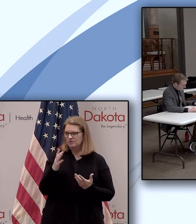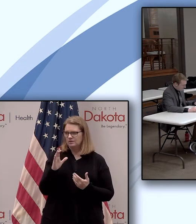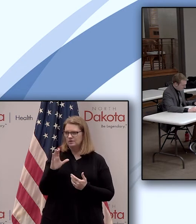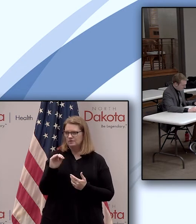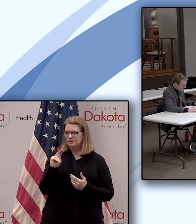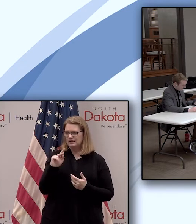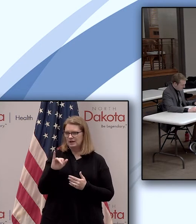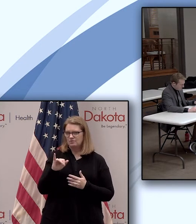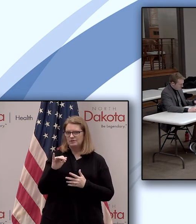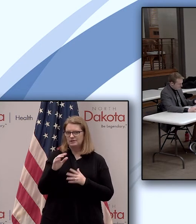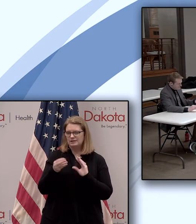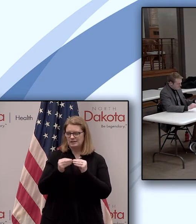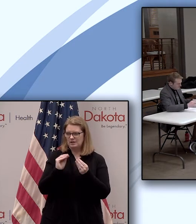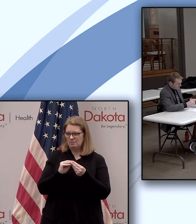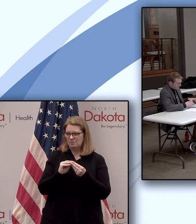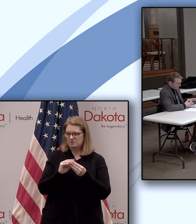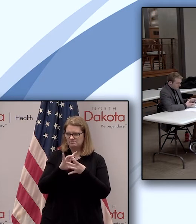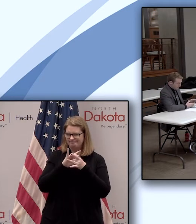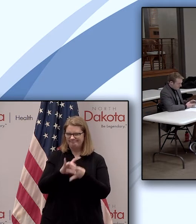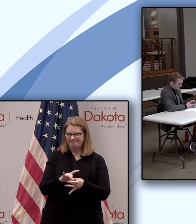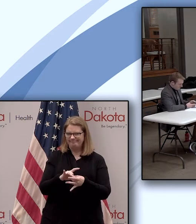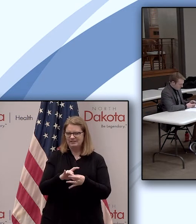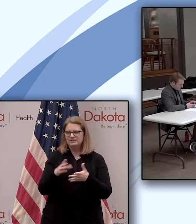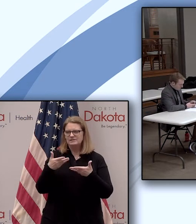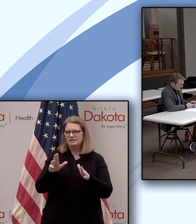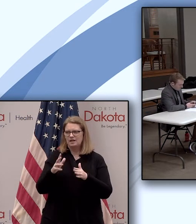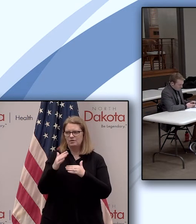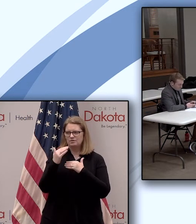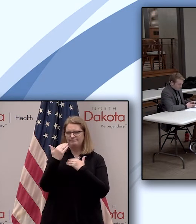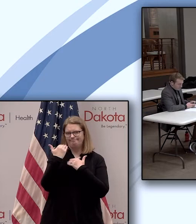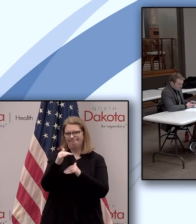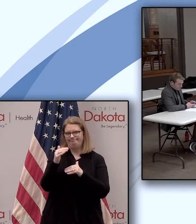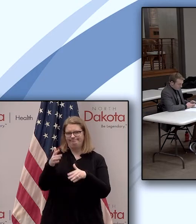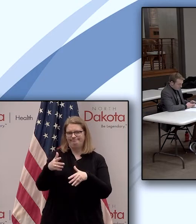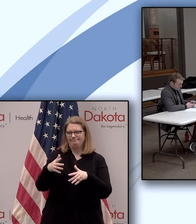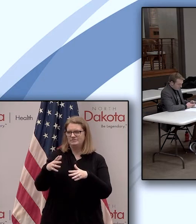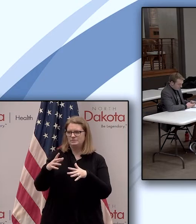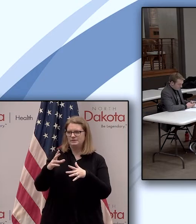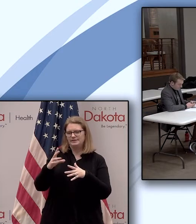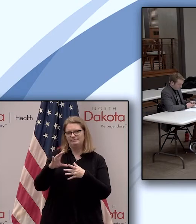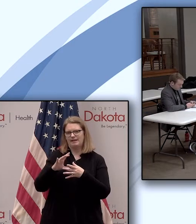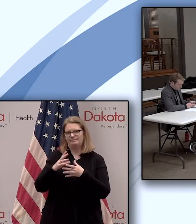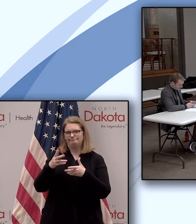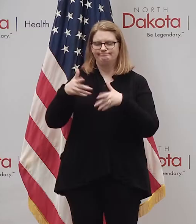county-by-county numbers play in allowing restrictions to be lifted in counties with low case counts?